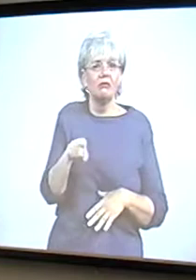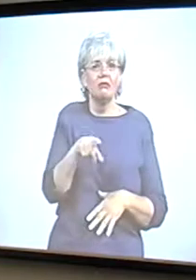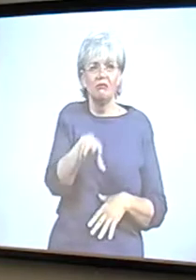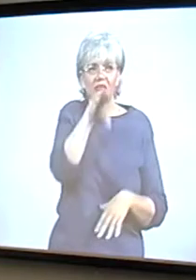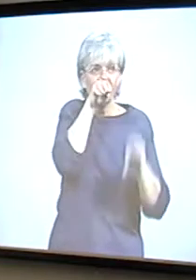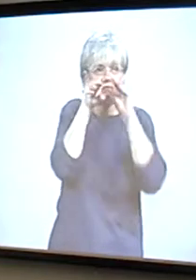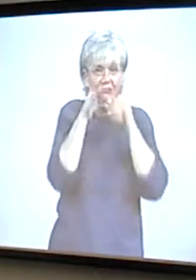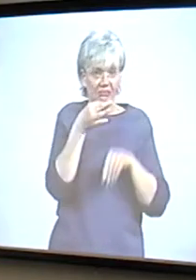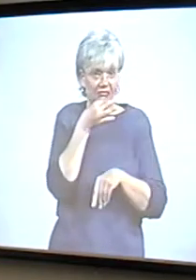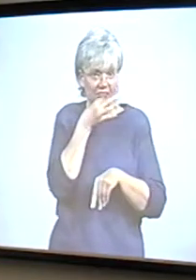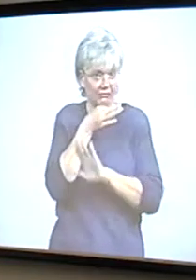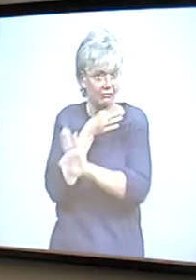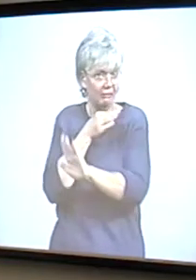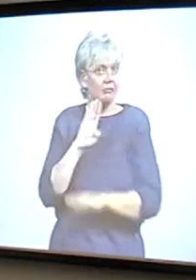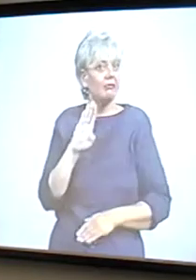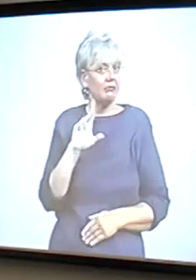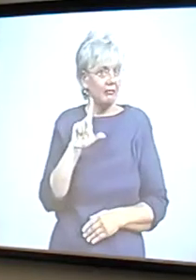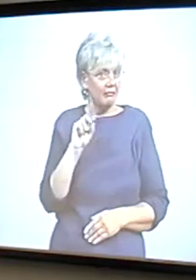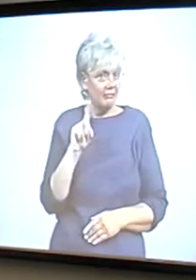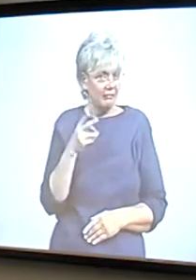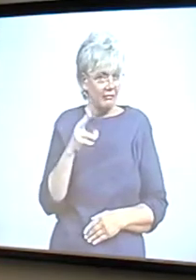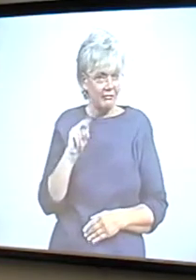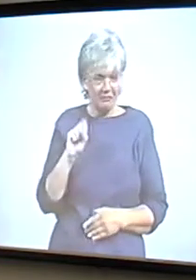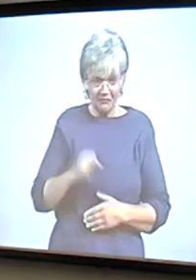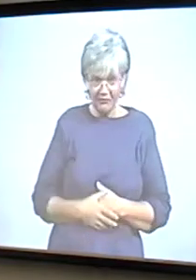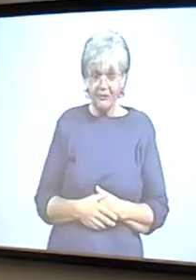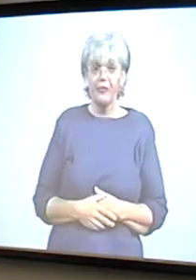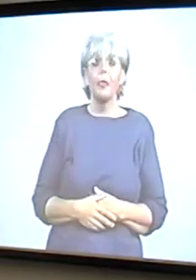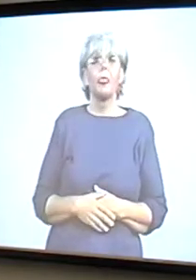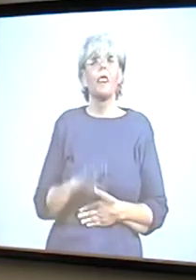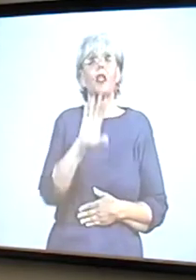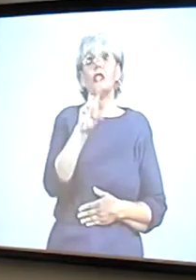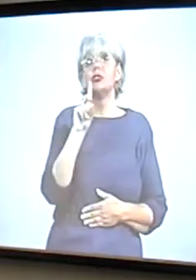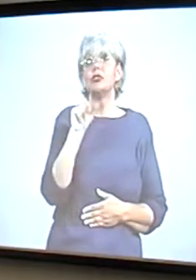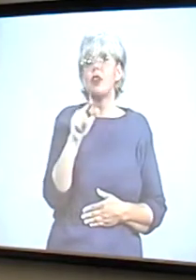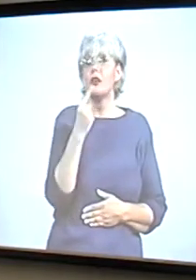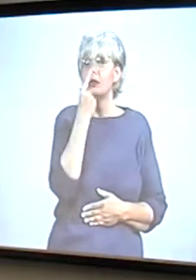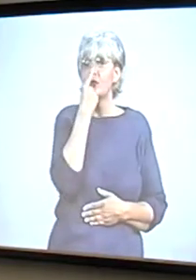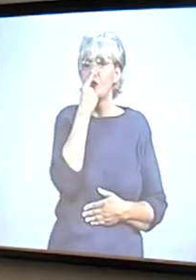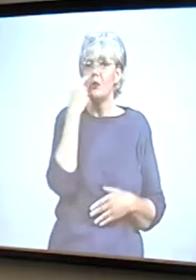that. They're really experts at smelling those bloodhounds.